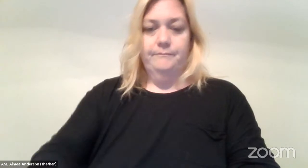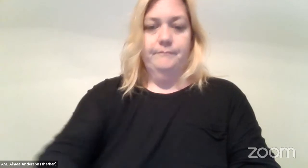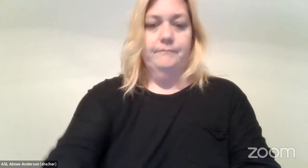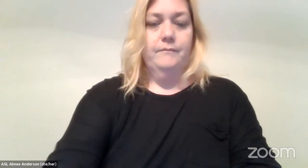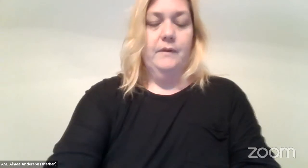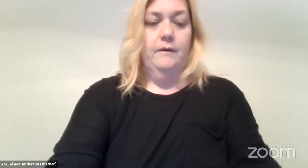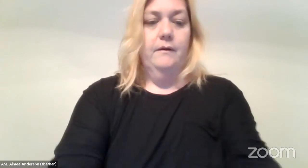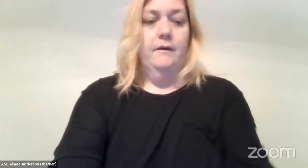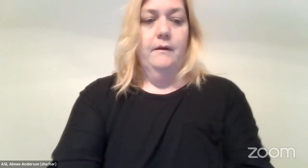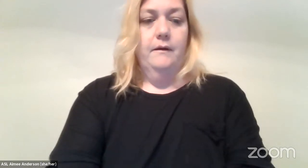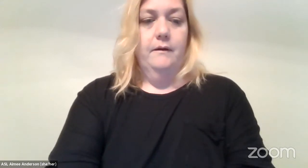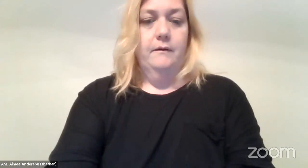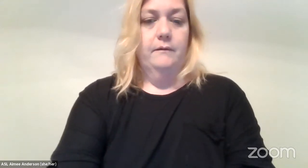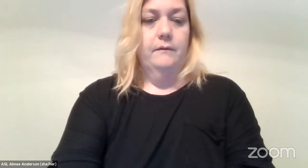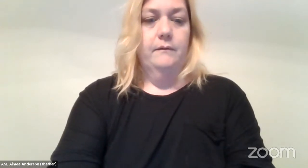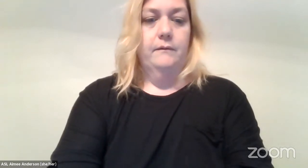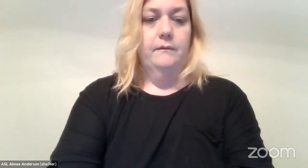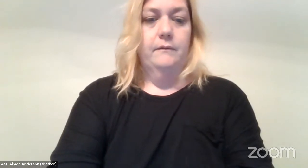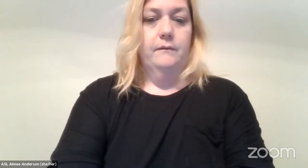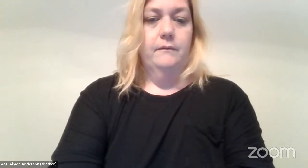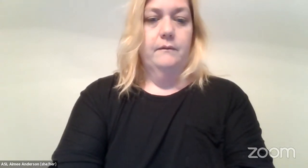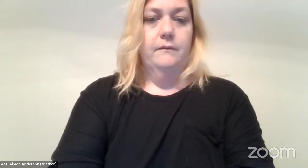Okay, I see.